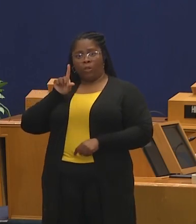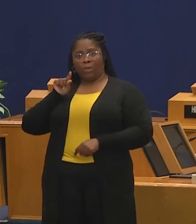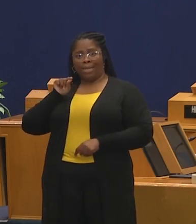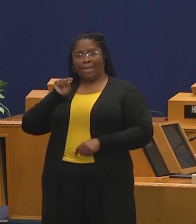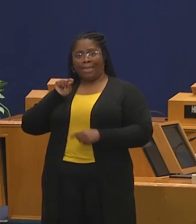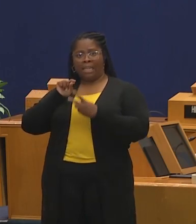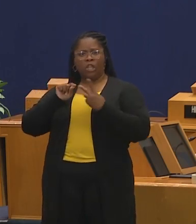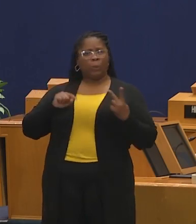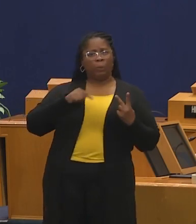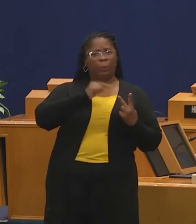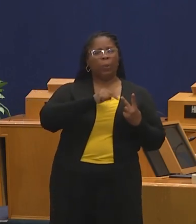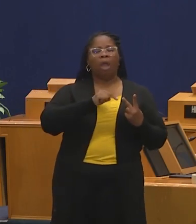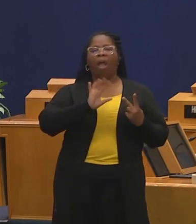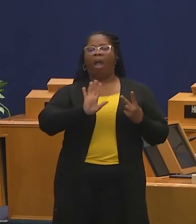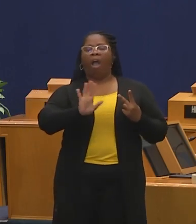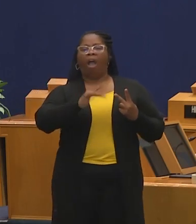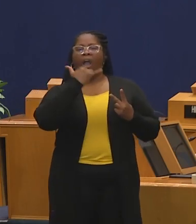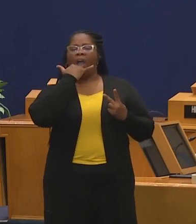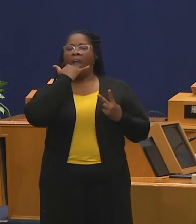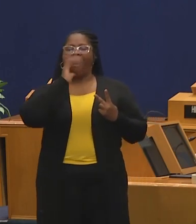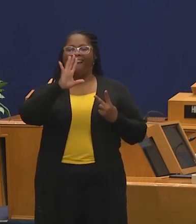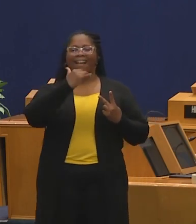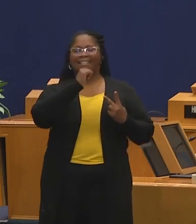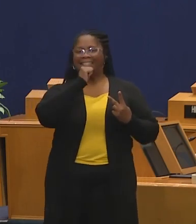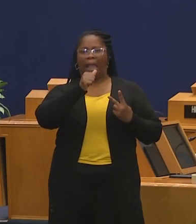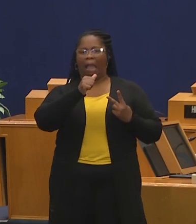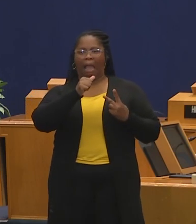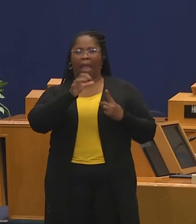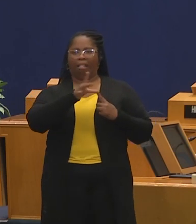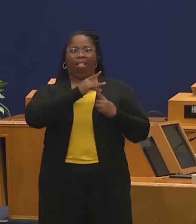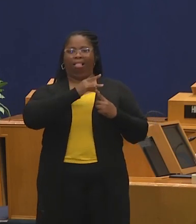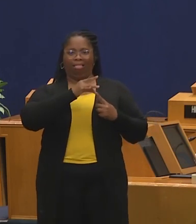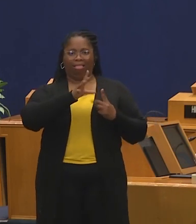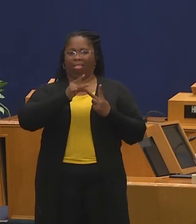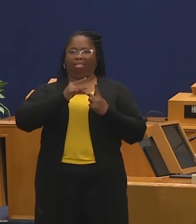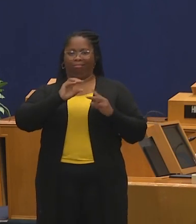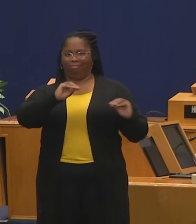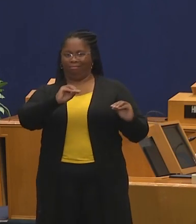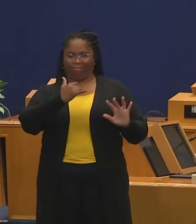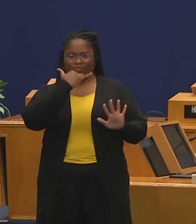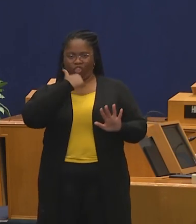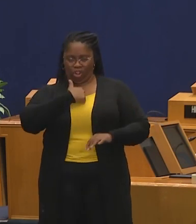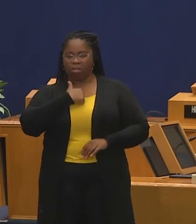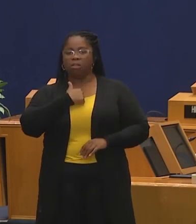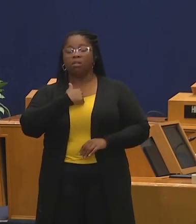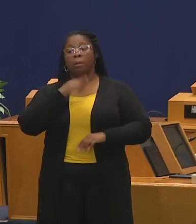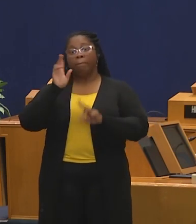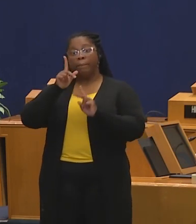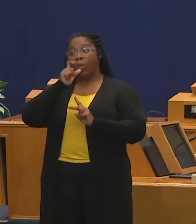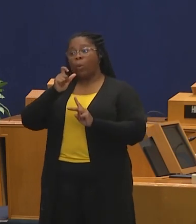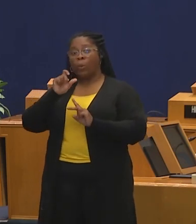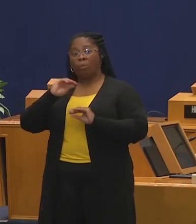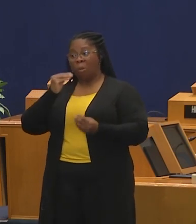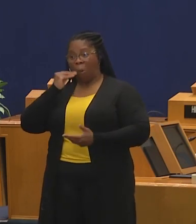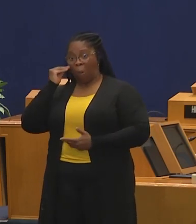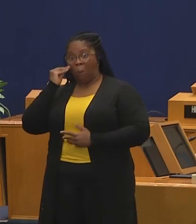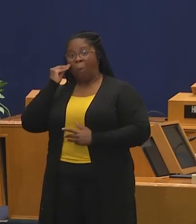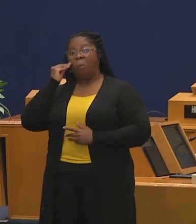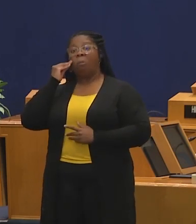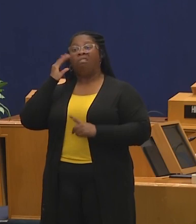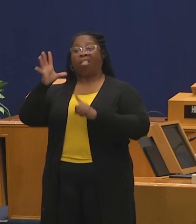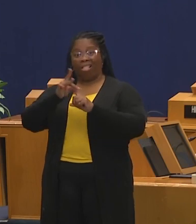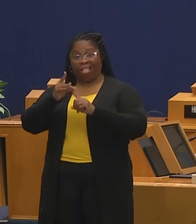not positive upon further investigation. The majority of people who are experiencing homelessness who have been positive